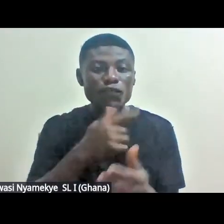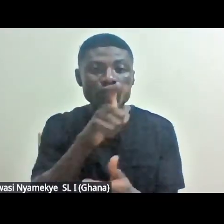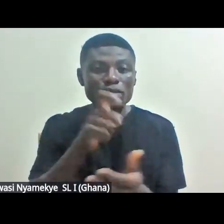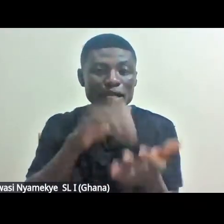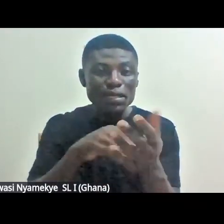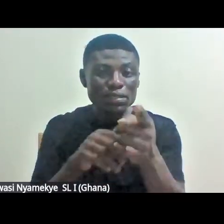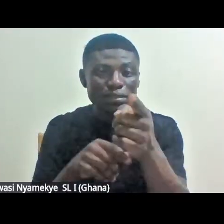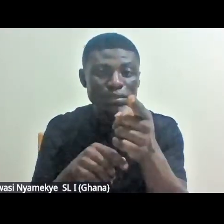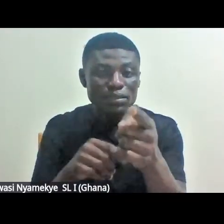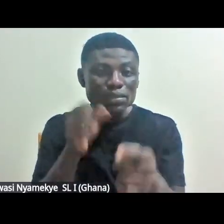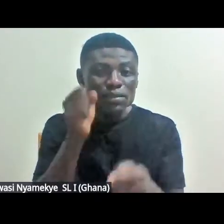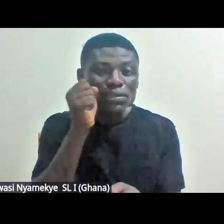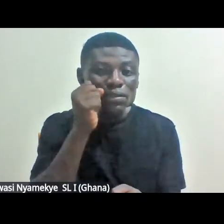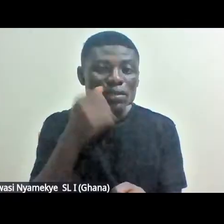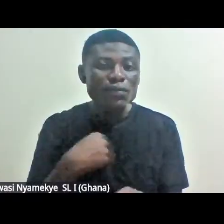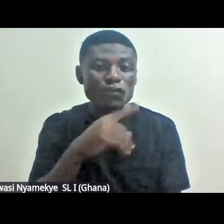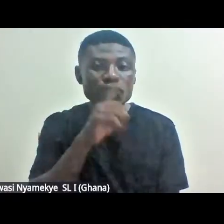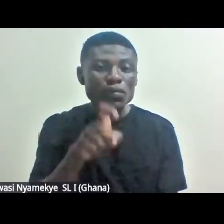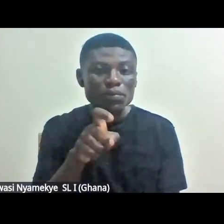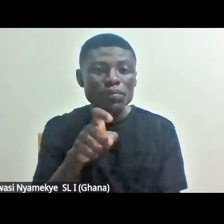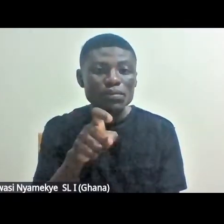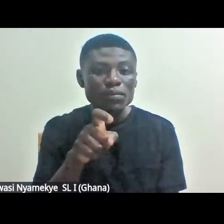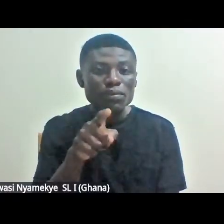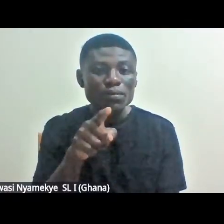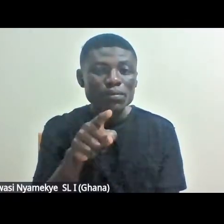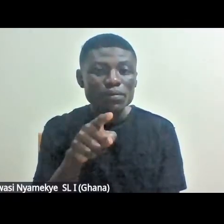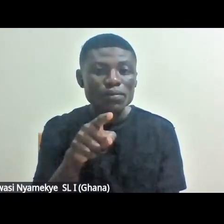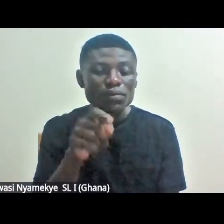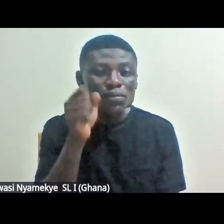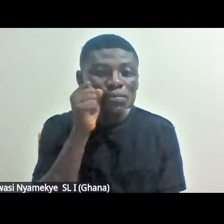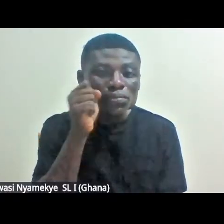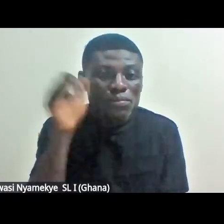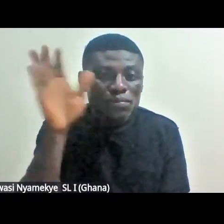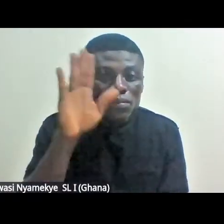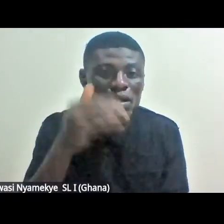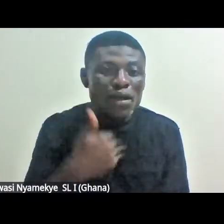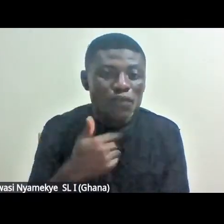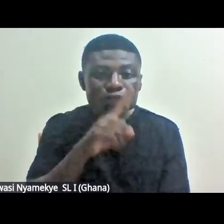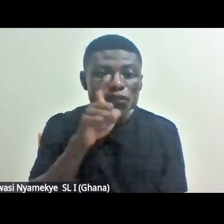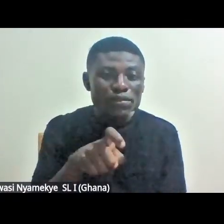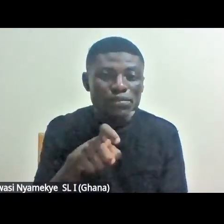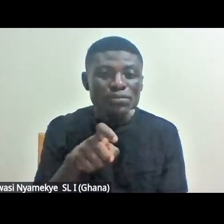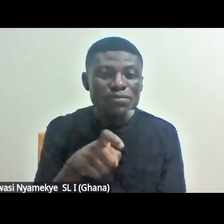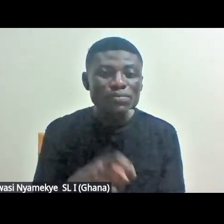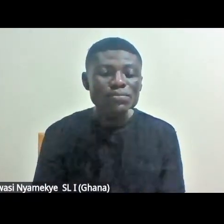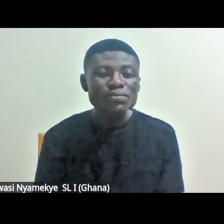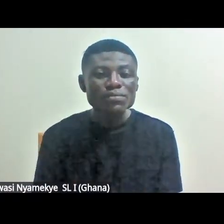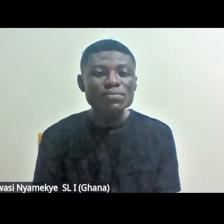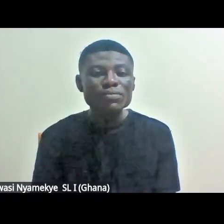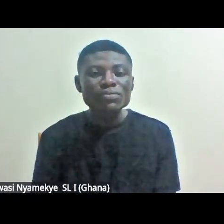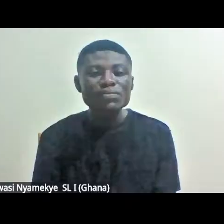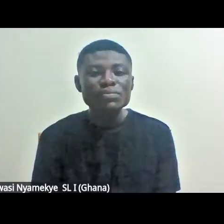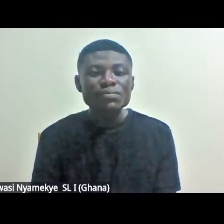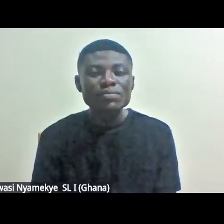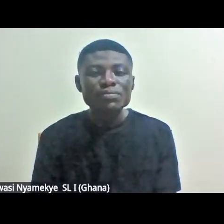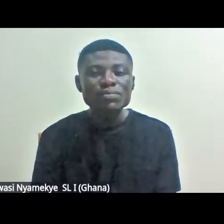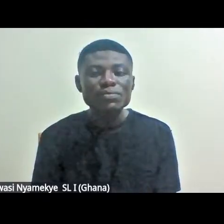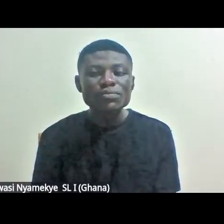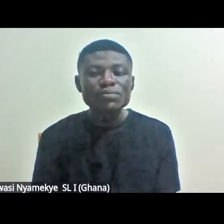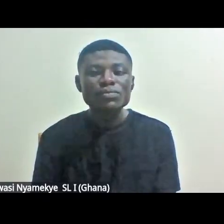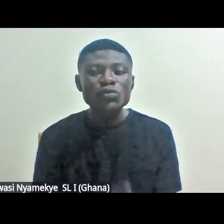of you use some of these tools already, and it's great to know. Okay, David has a